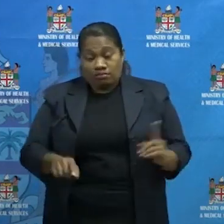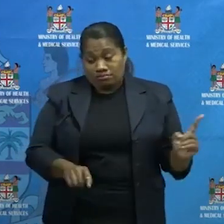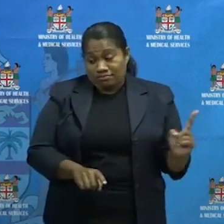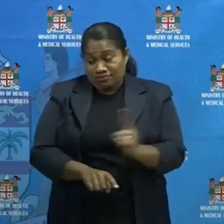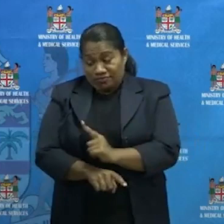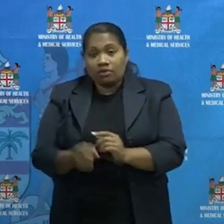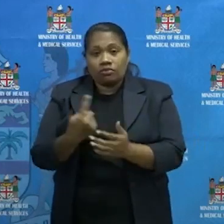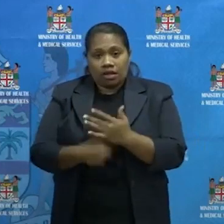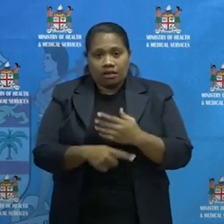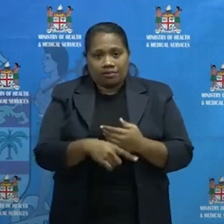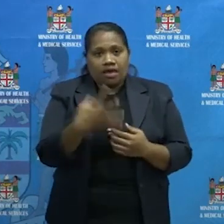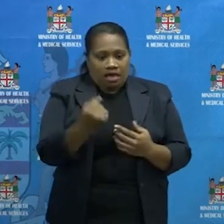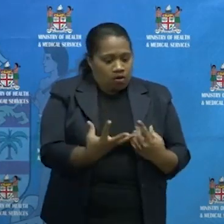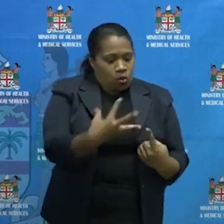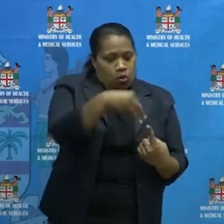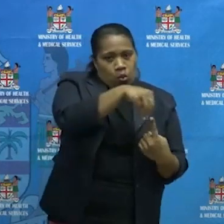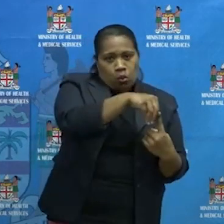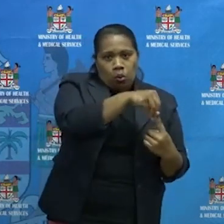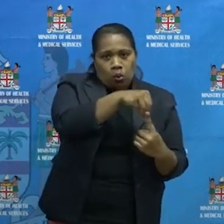life-sustaining reason to travel.